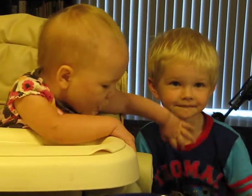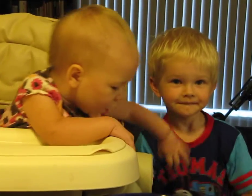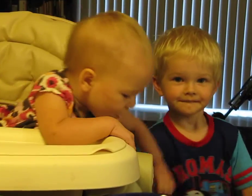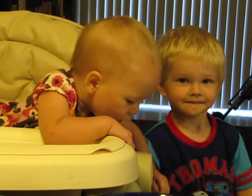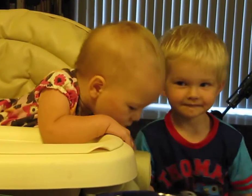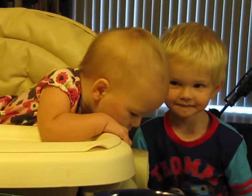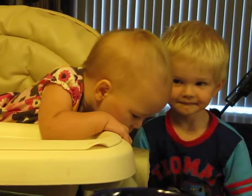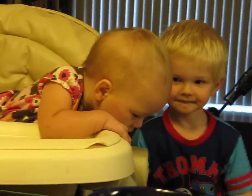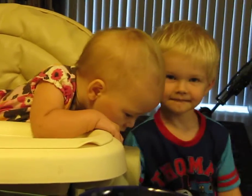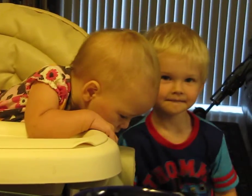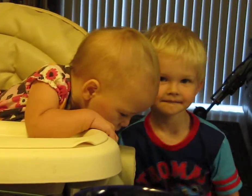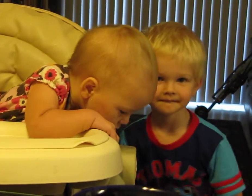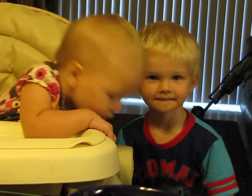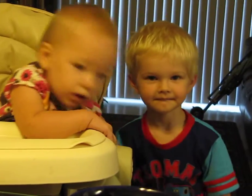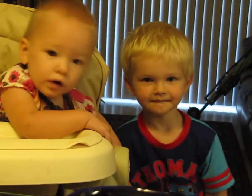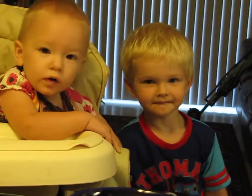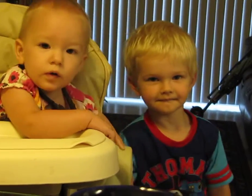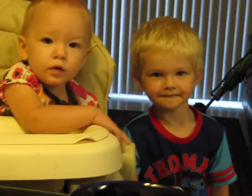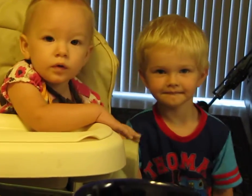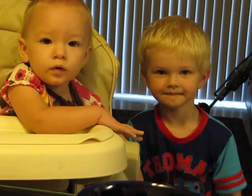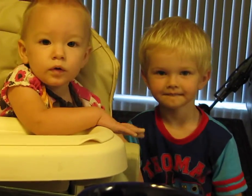Hey, Ally. Where's your nose?